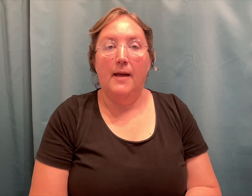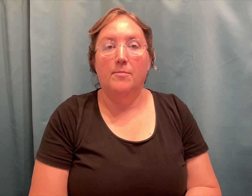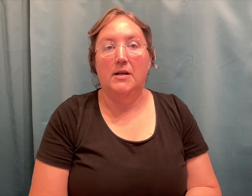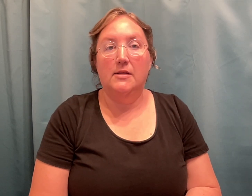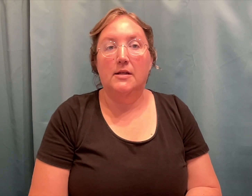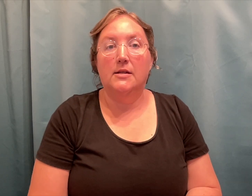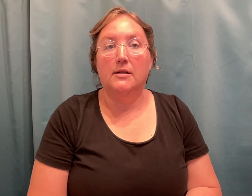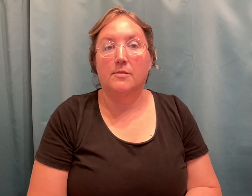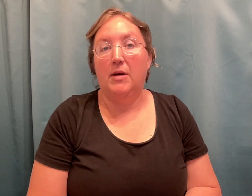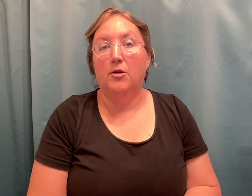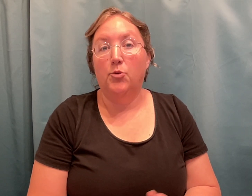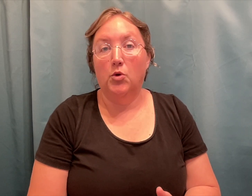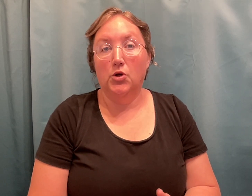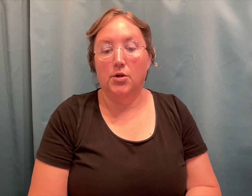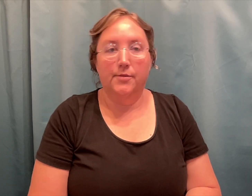means that it's a spelled word.